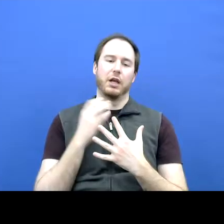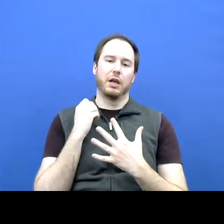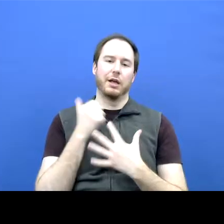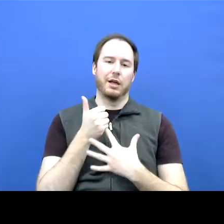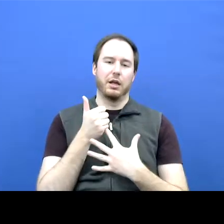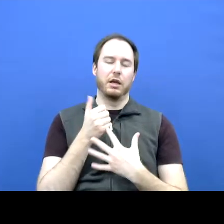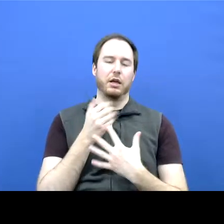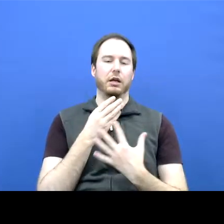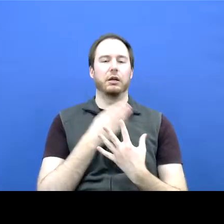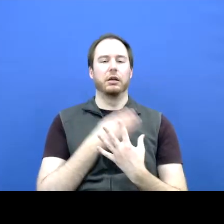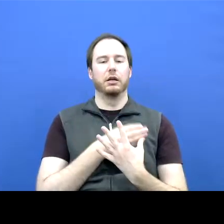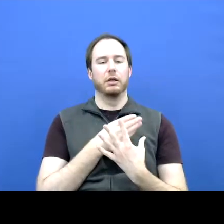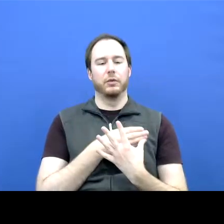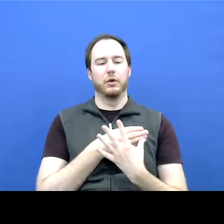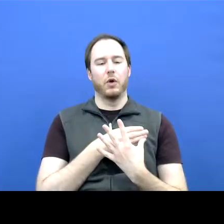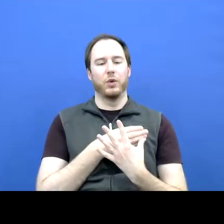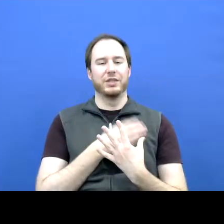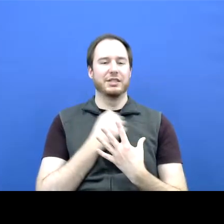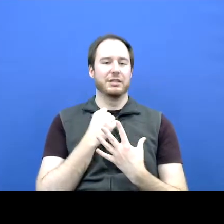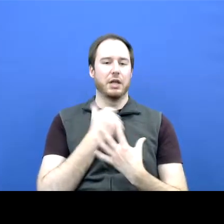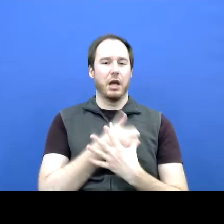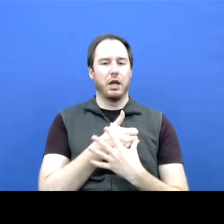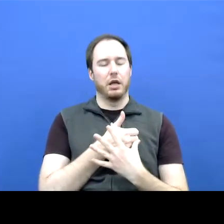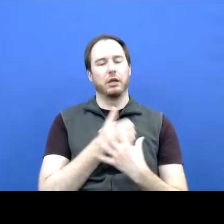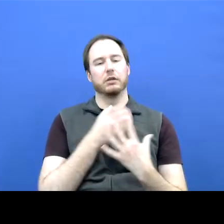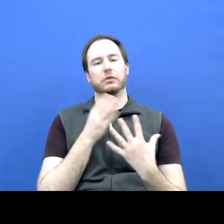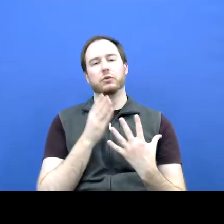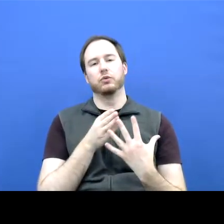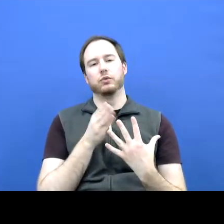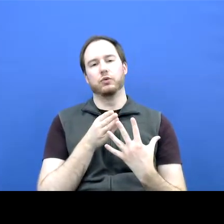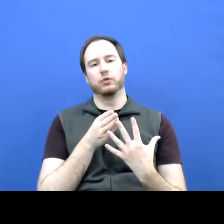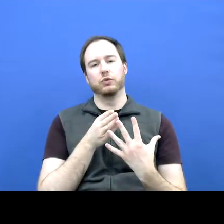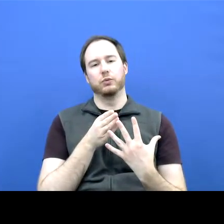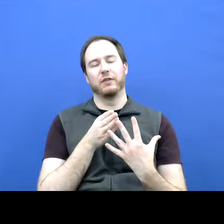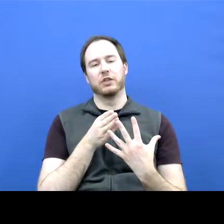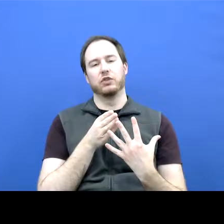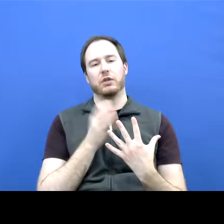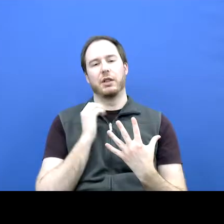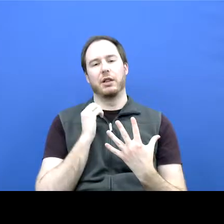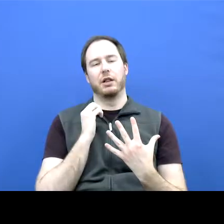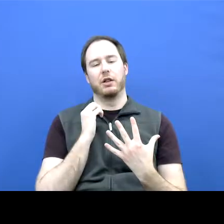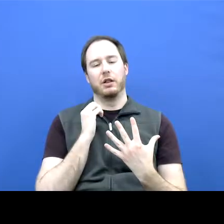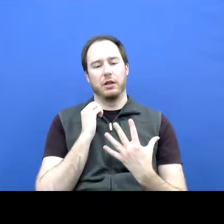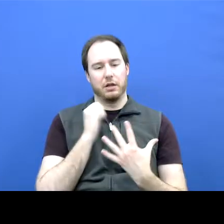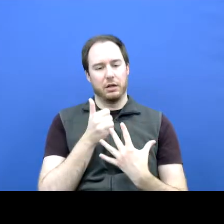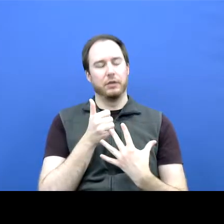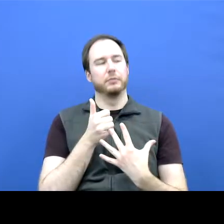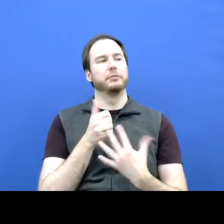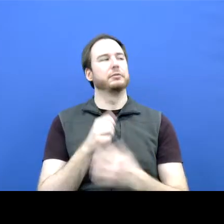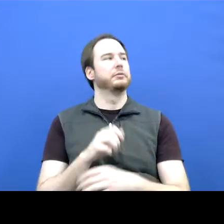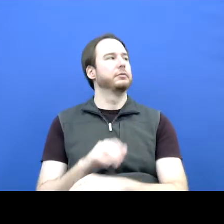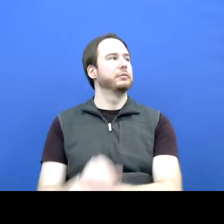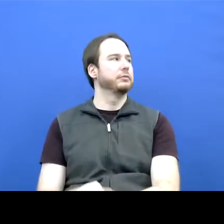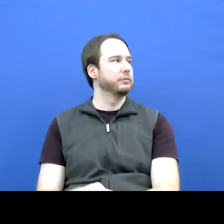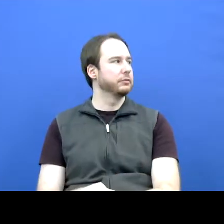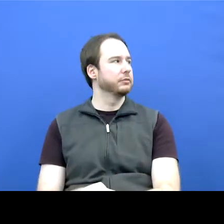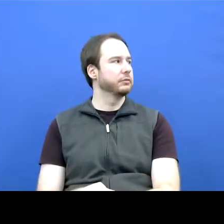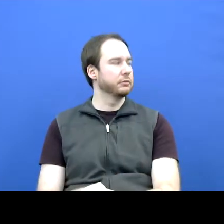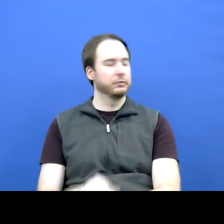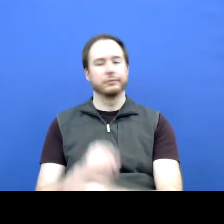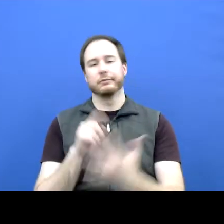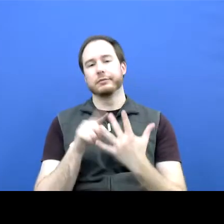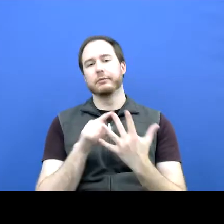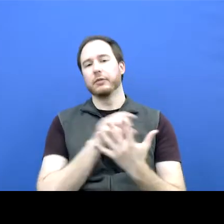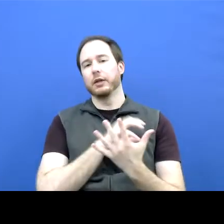Safranik, Aye. Councilmember Owens, Aye. Supervisor Schultz. Aye. Do we have